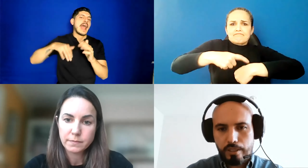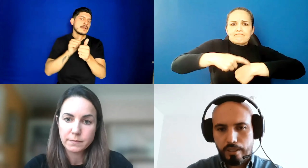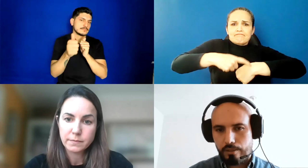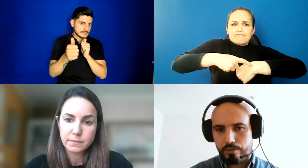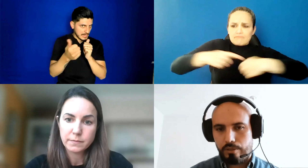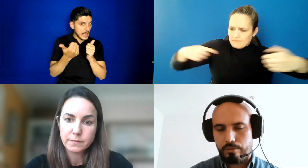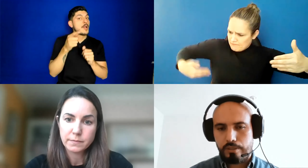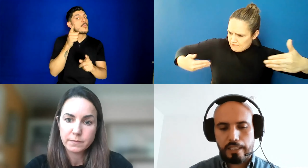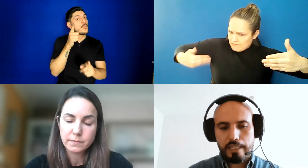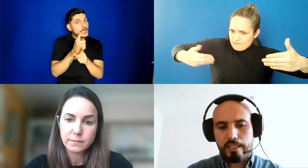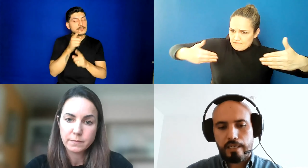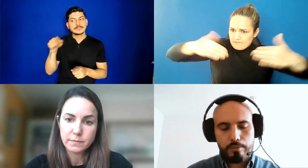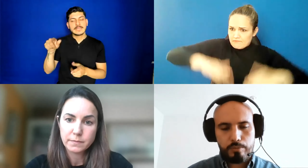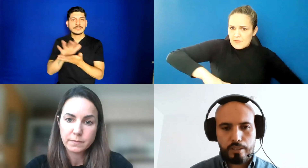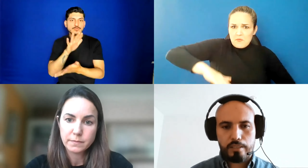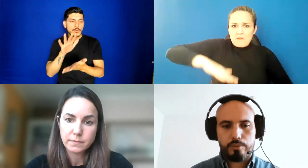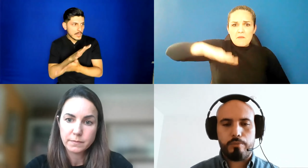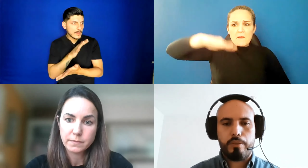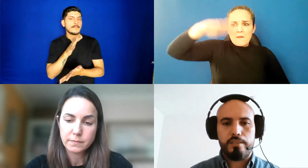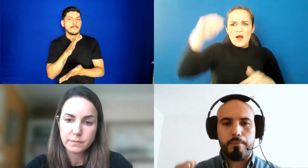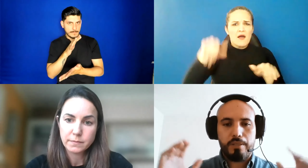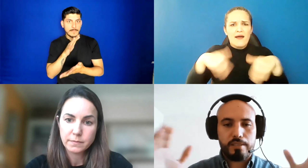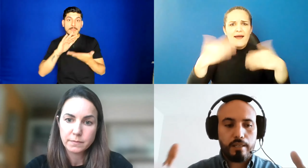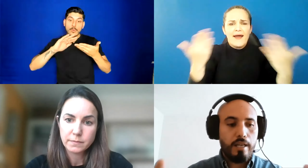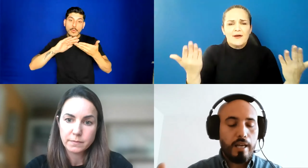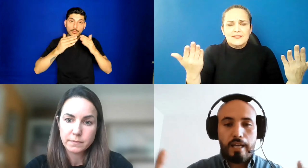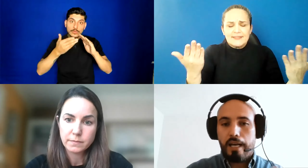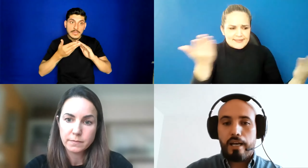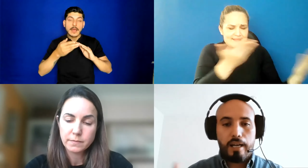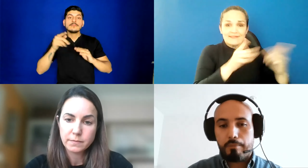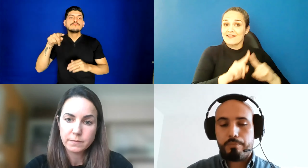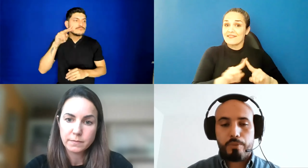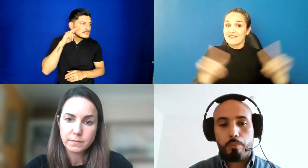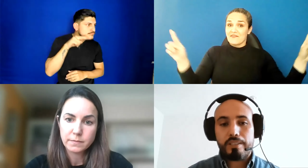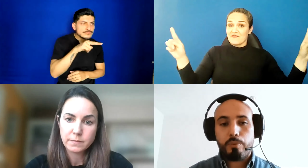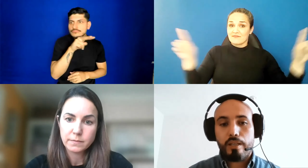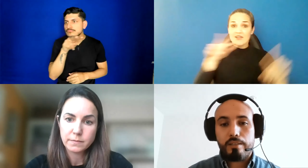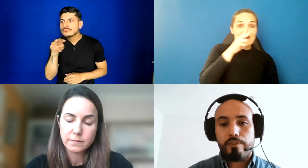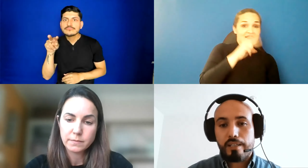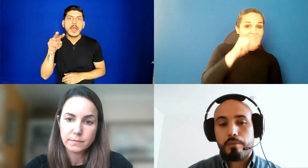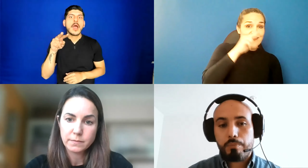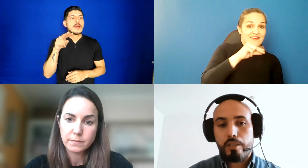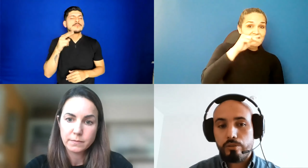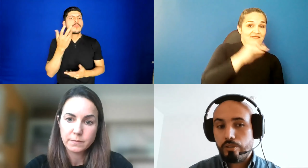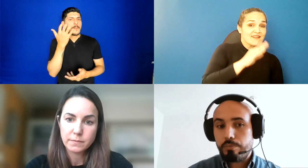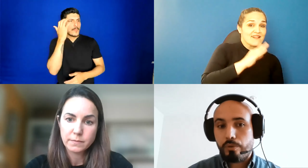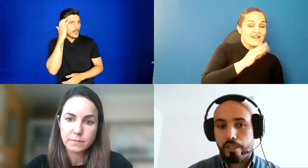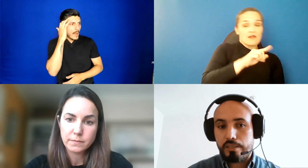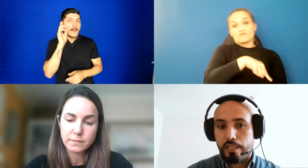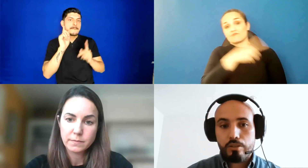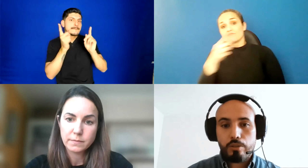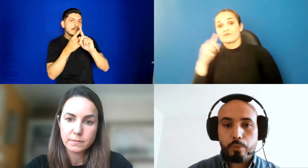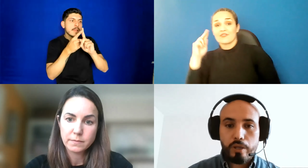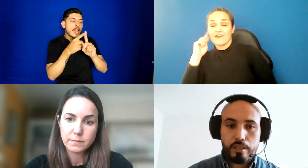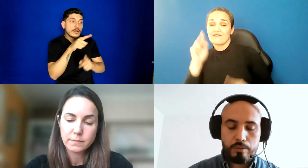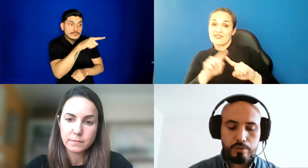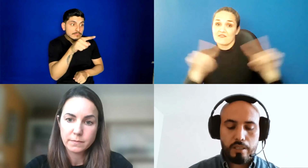regarding that situation, when the school starts go out seeking out these children and trying